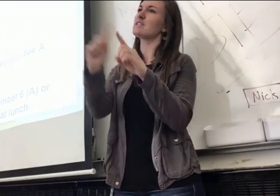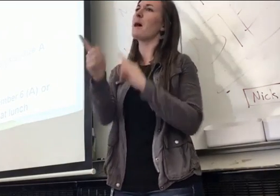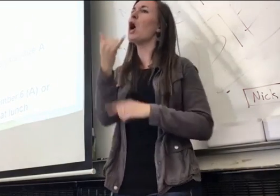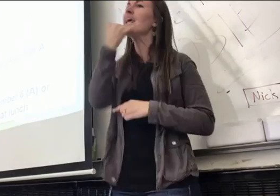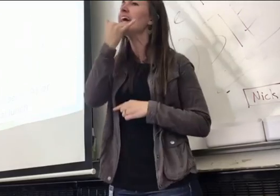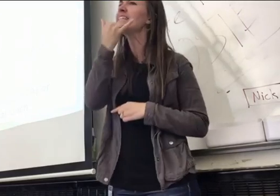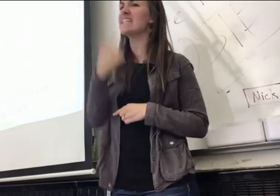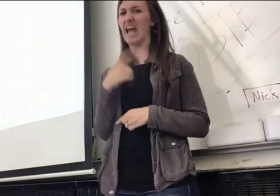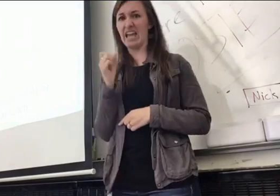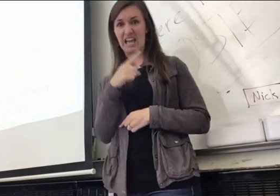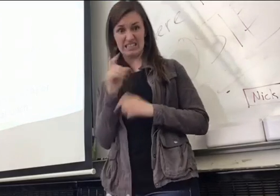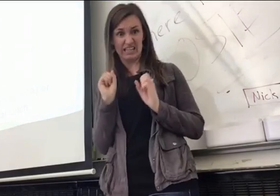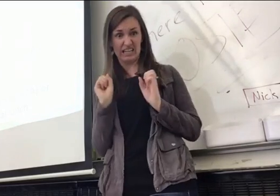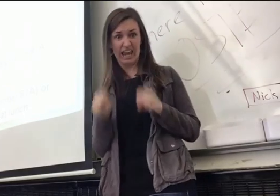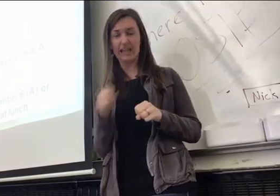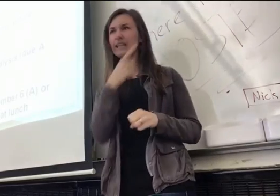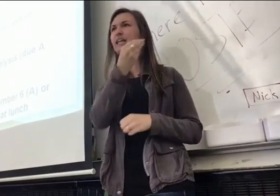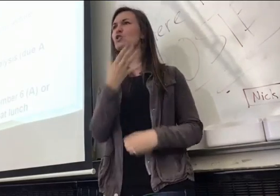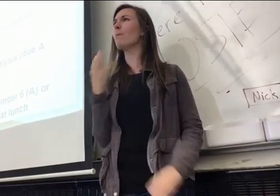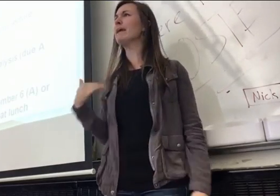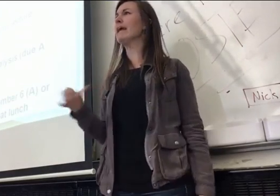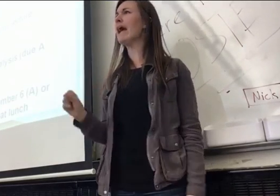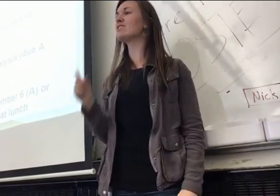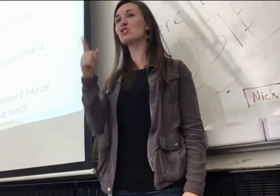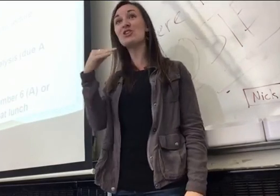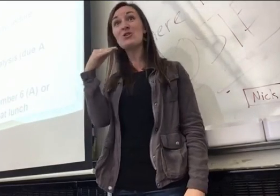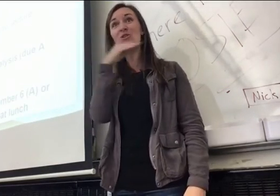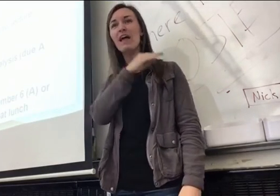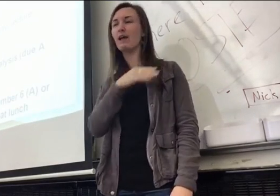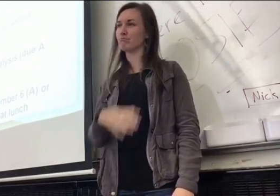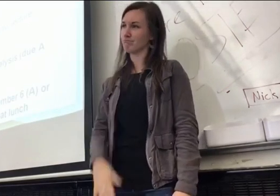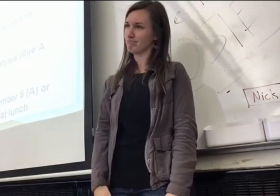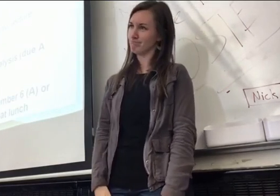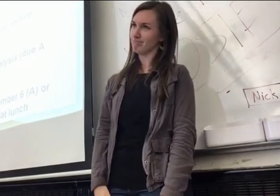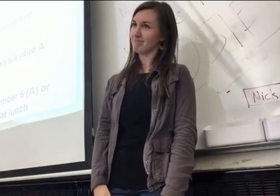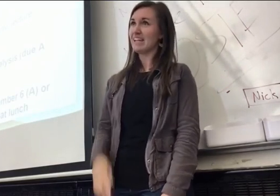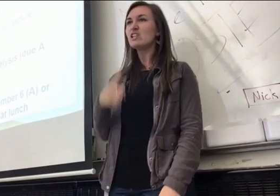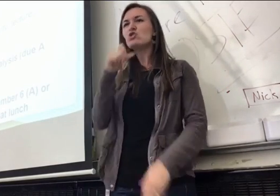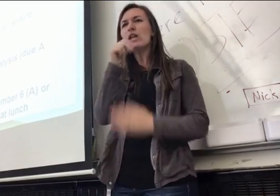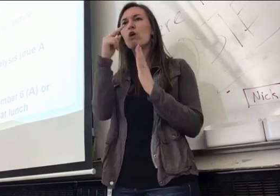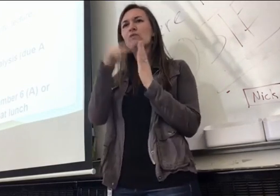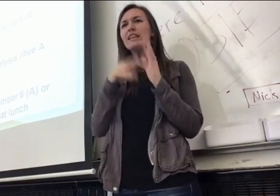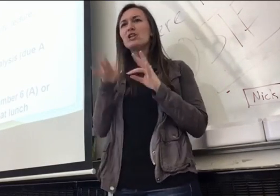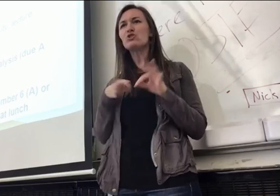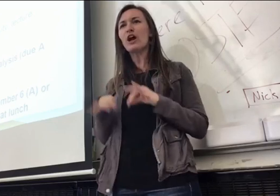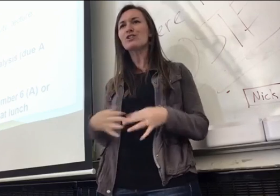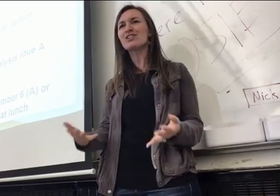so you just lied. I actually told me that I couldn't do it.